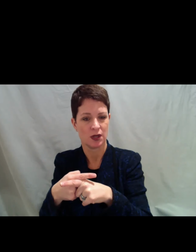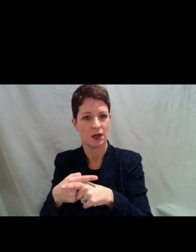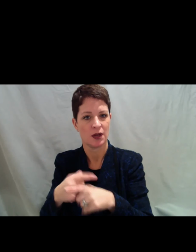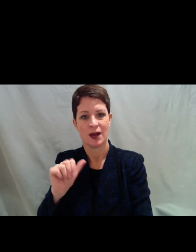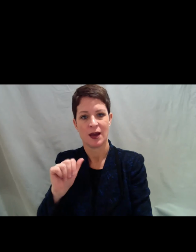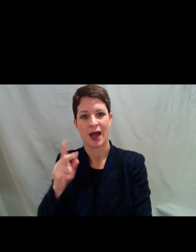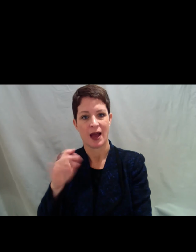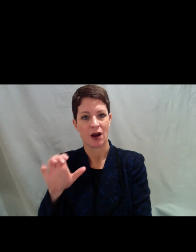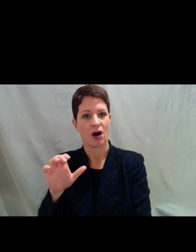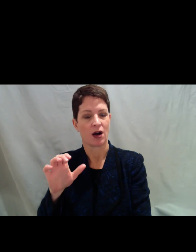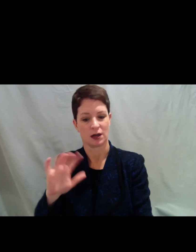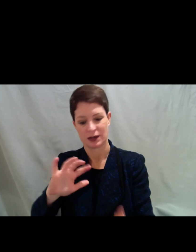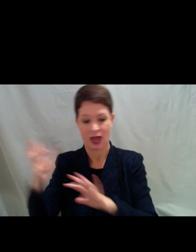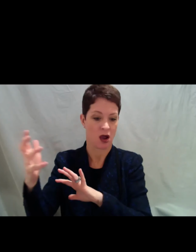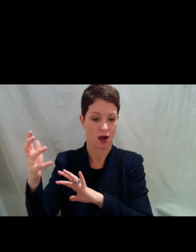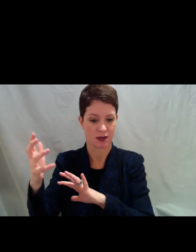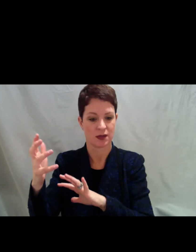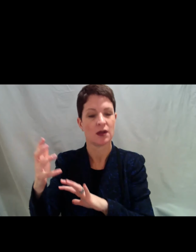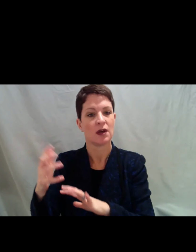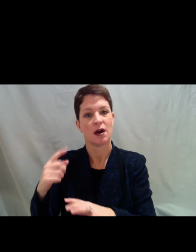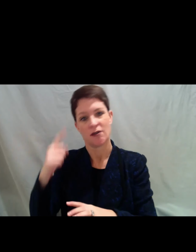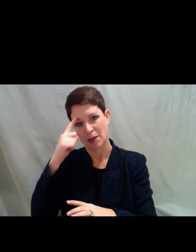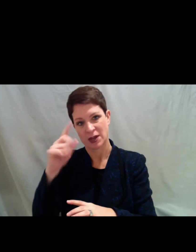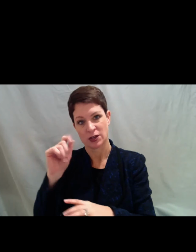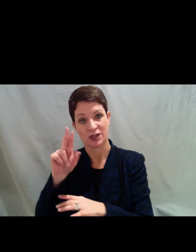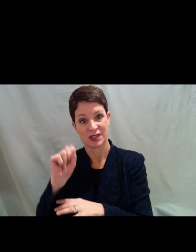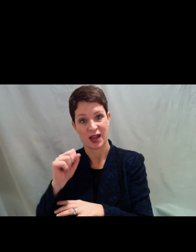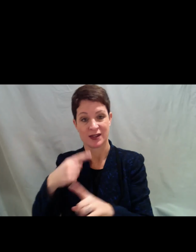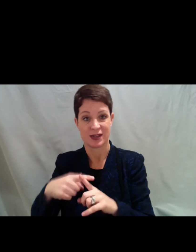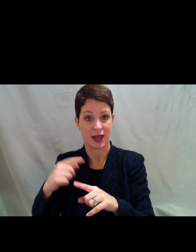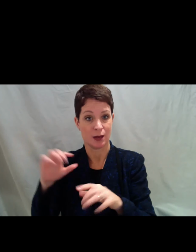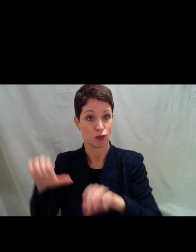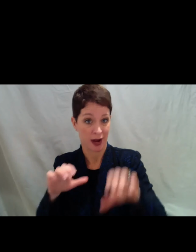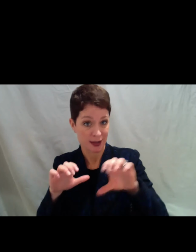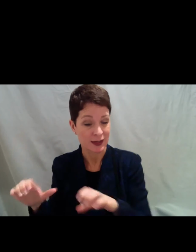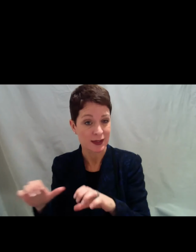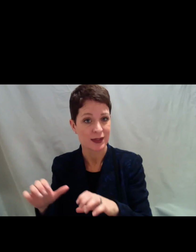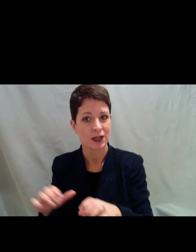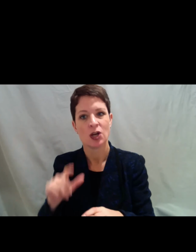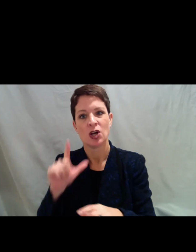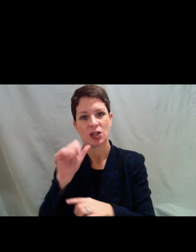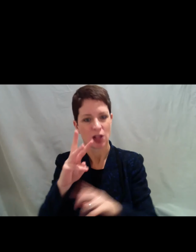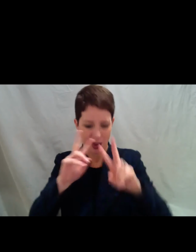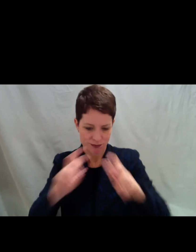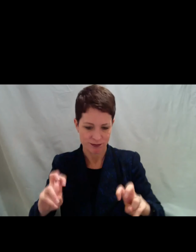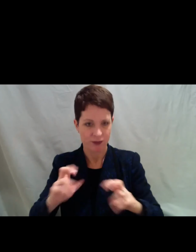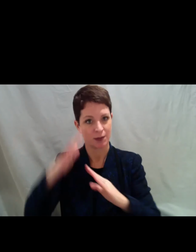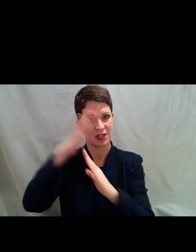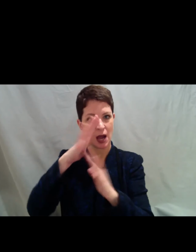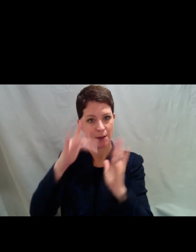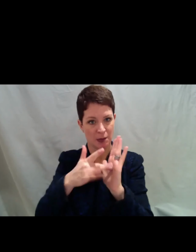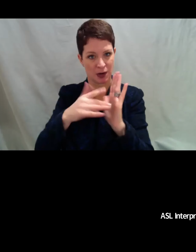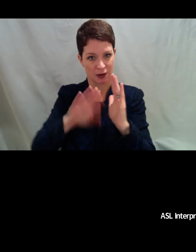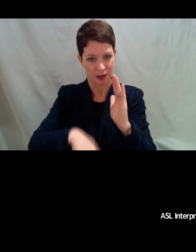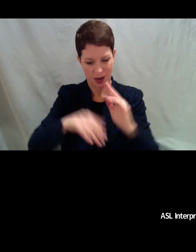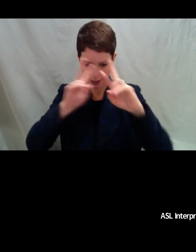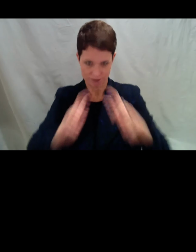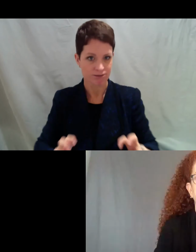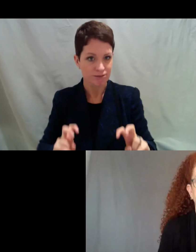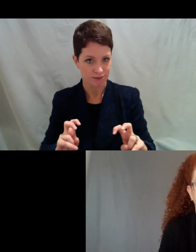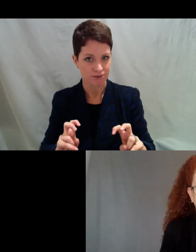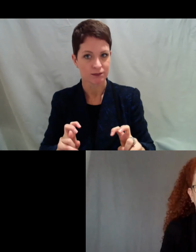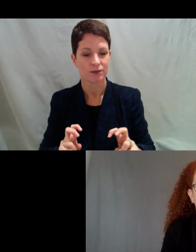hoc chaos of mental status and practice, this book looks at law on every level, from the top, the middle, and the bottom.